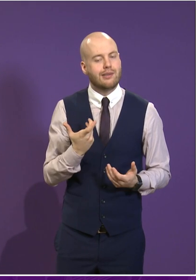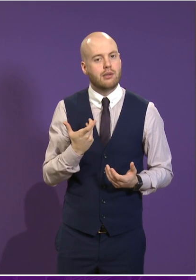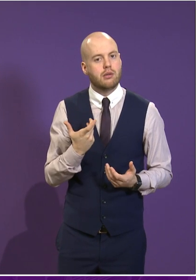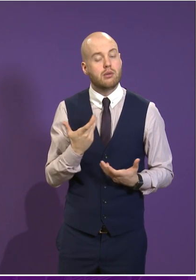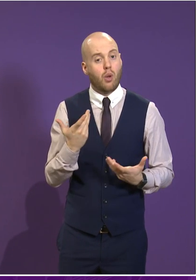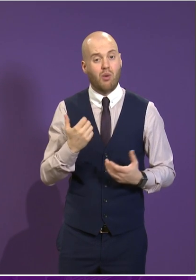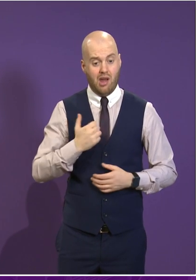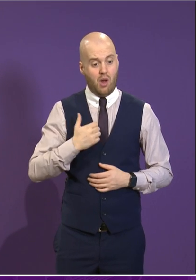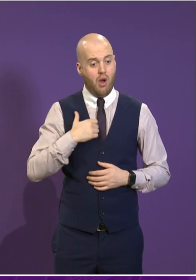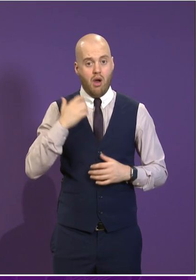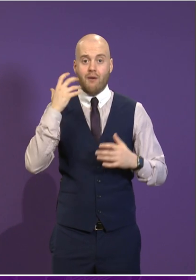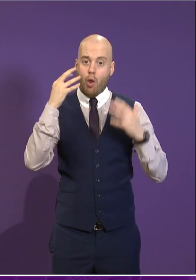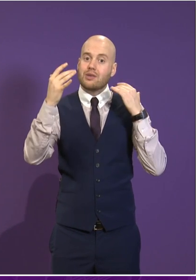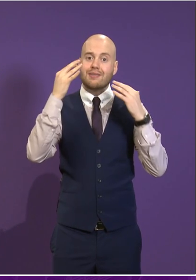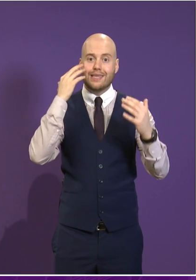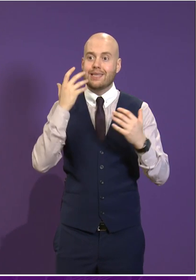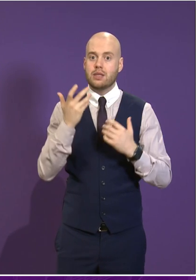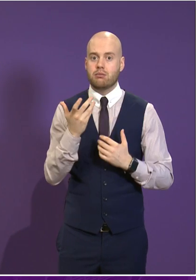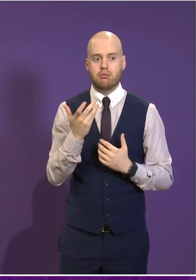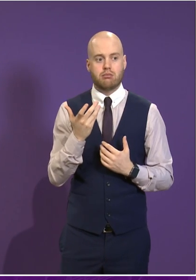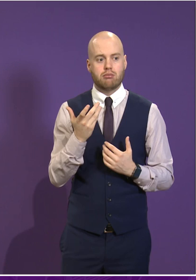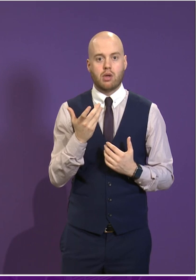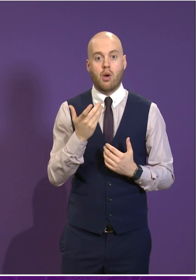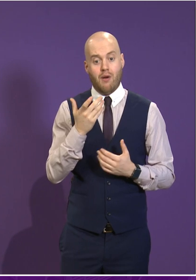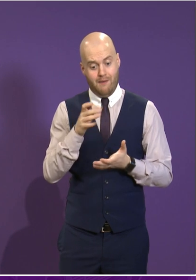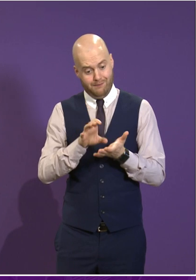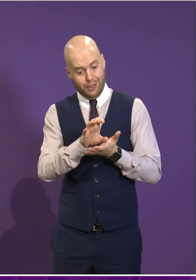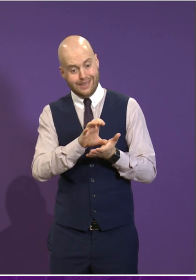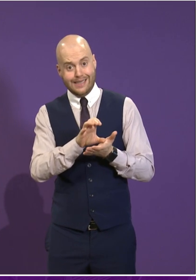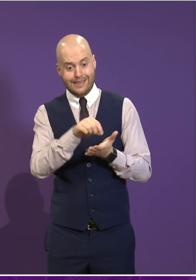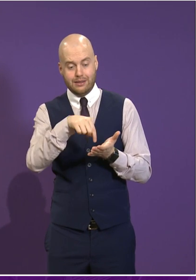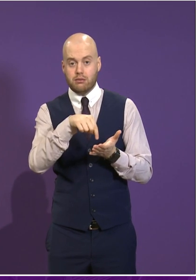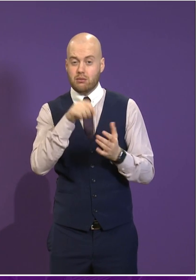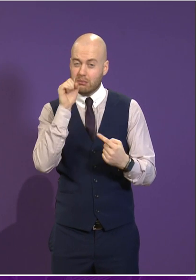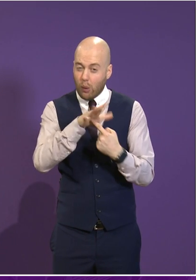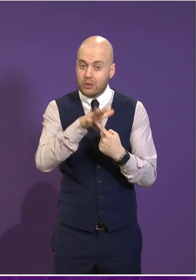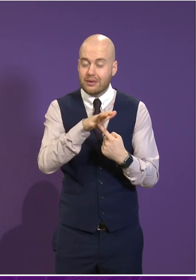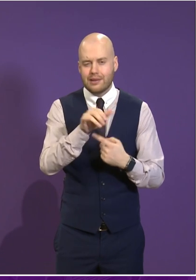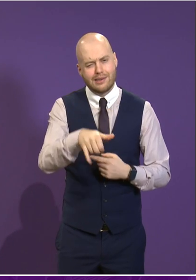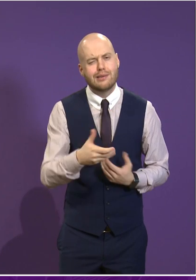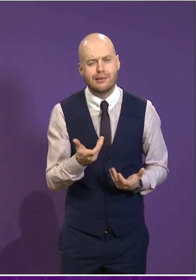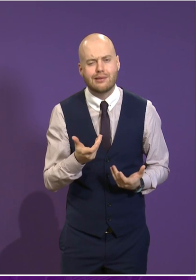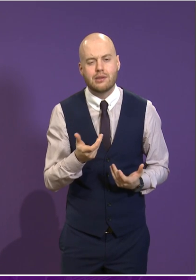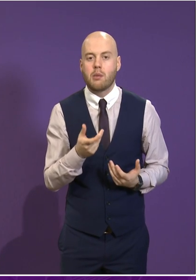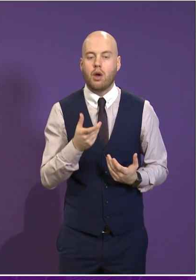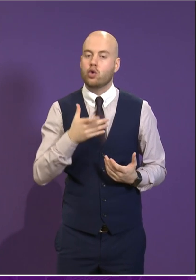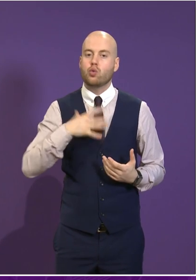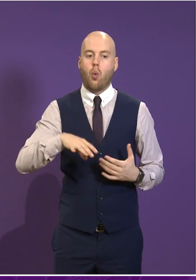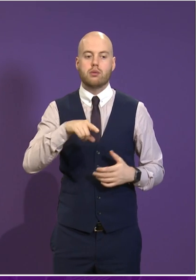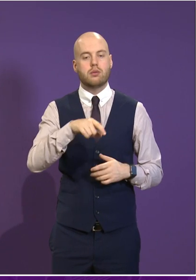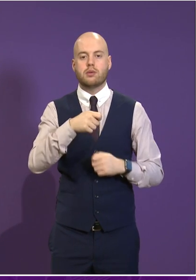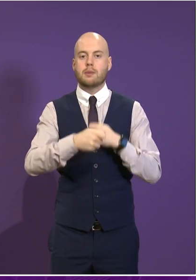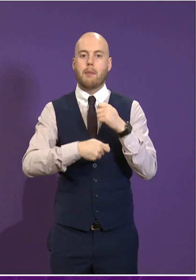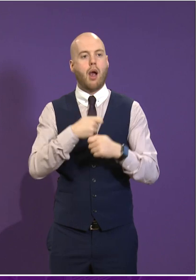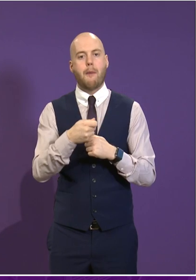our philosophy has been that the while funding is important, we don't want this to be an area where we're trying